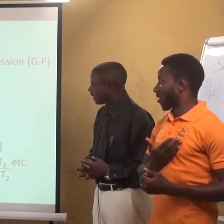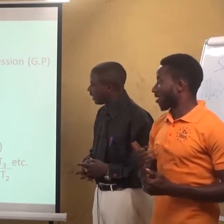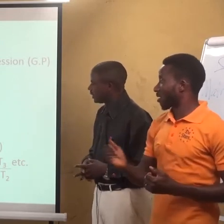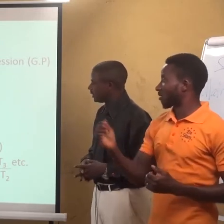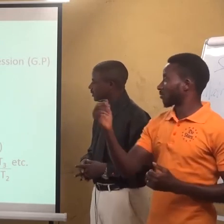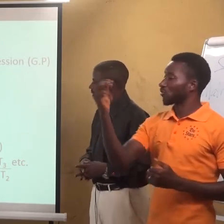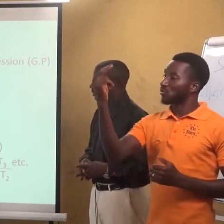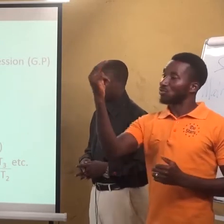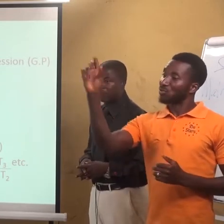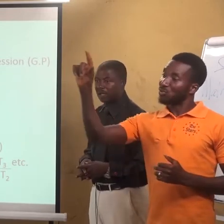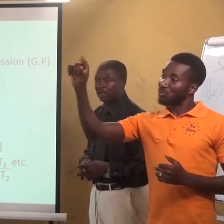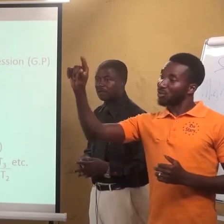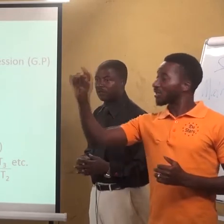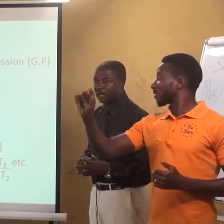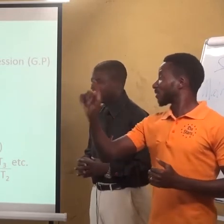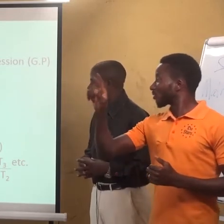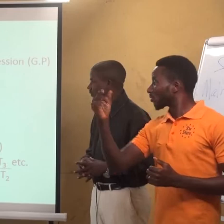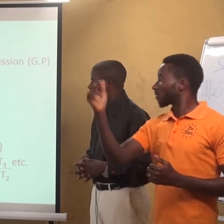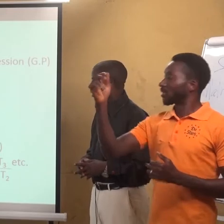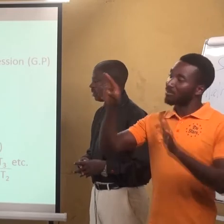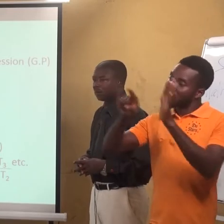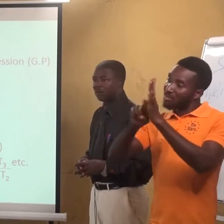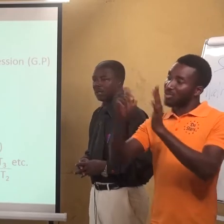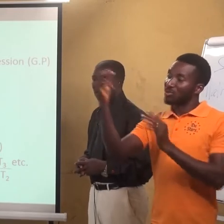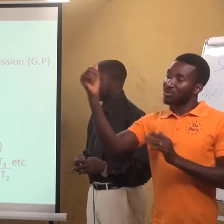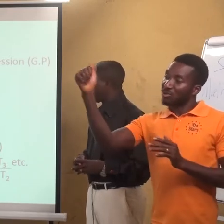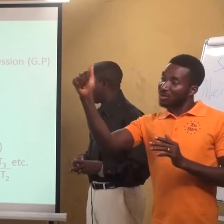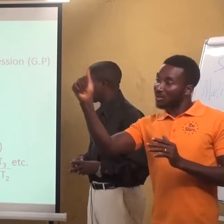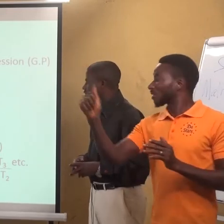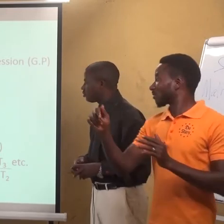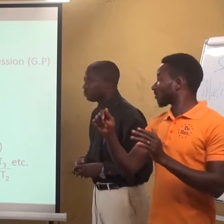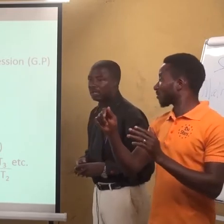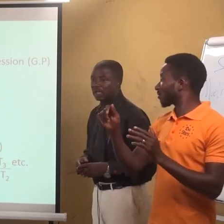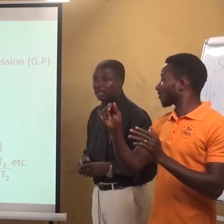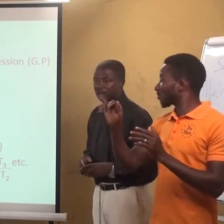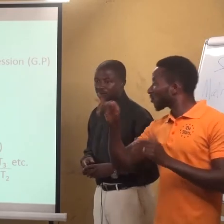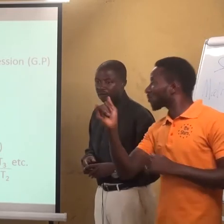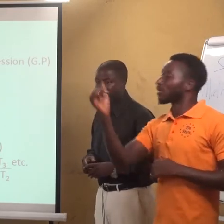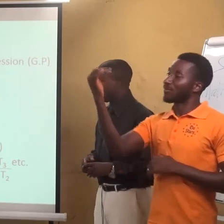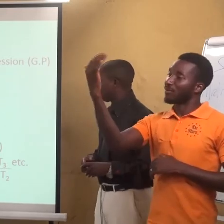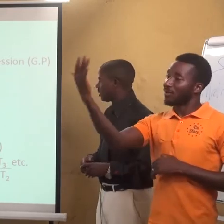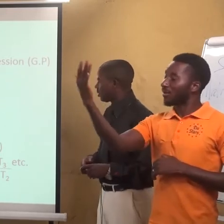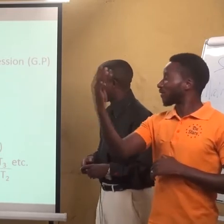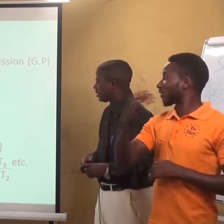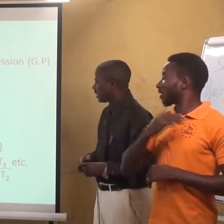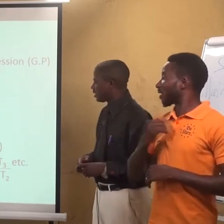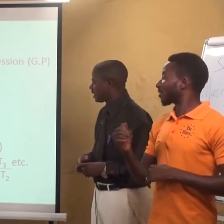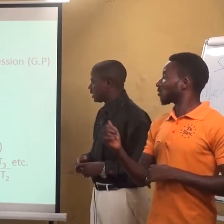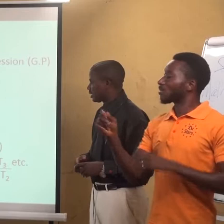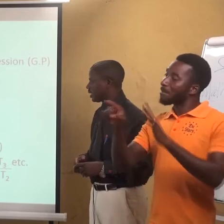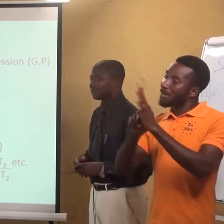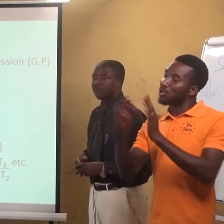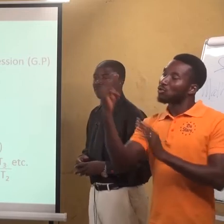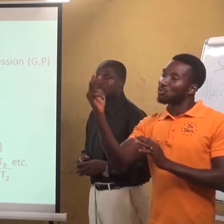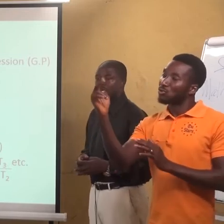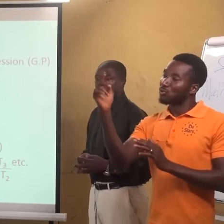minus 10, 5, minus 2.5, dash, dash,